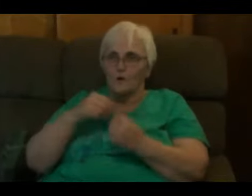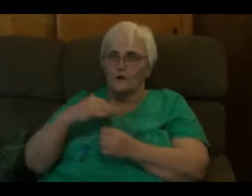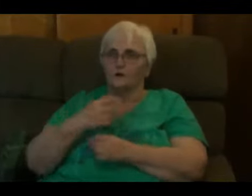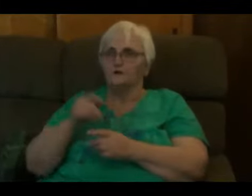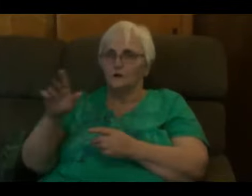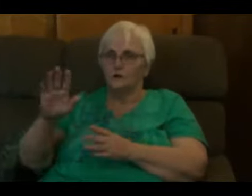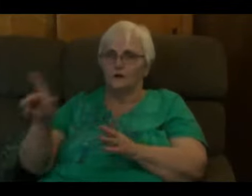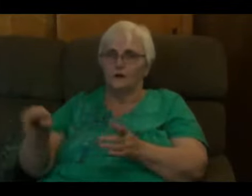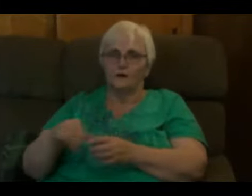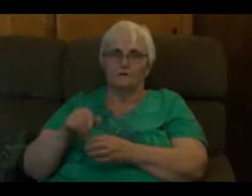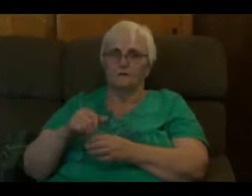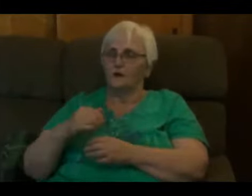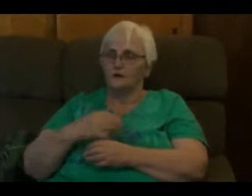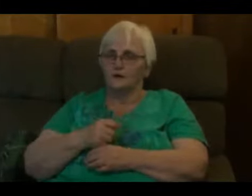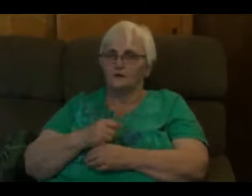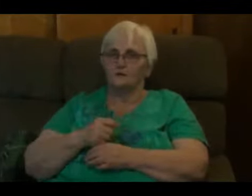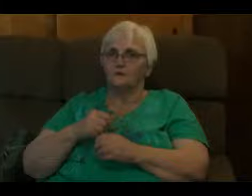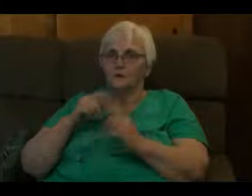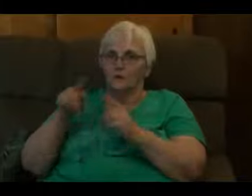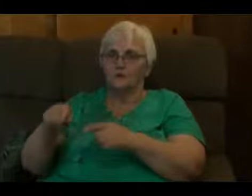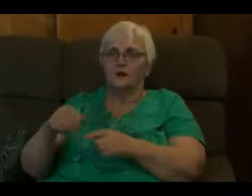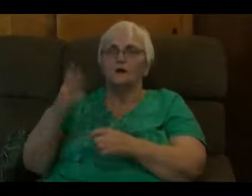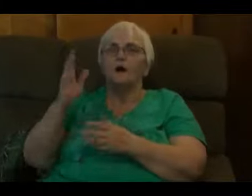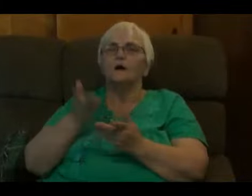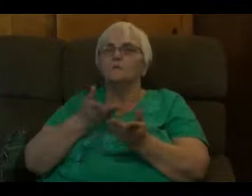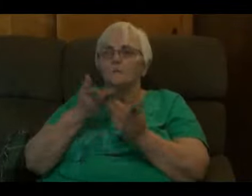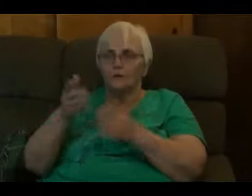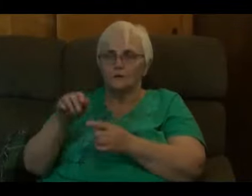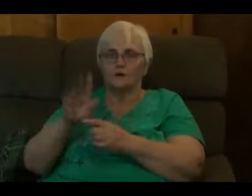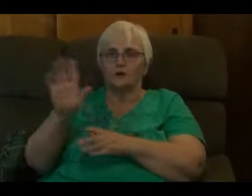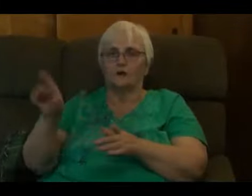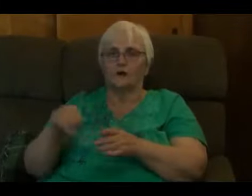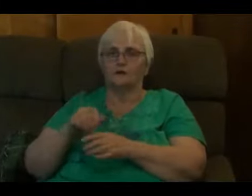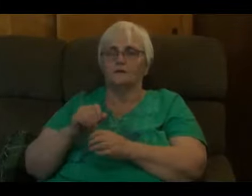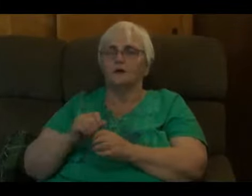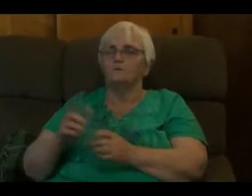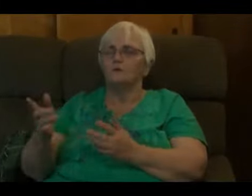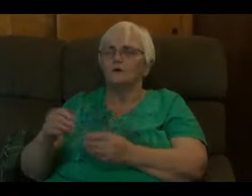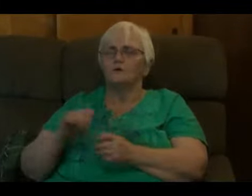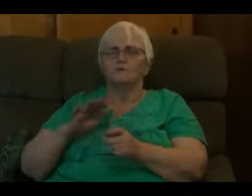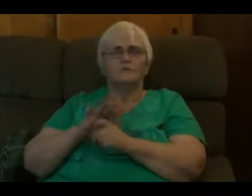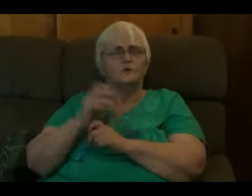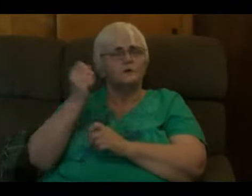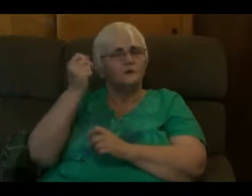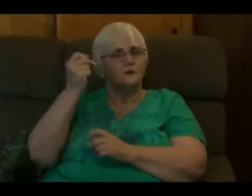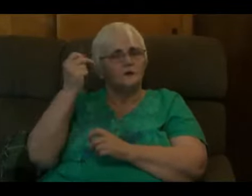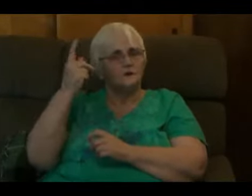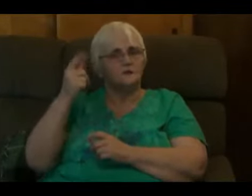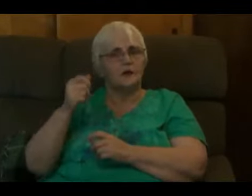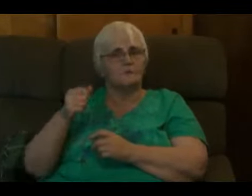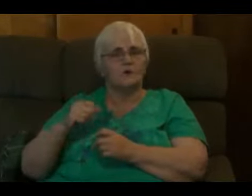there. Hallelujah. And so that brings a clarity. You know, brought a clarity to me.